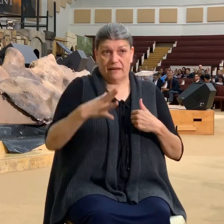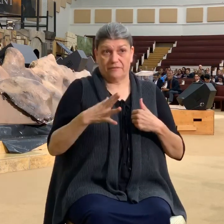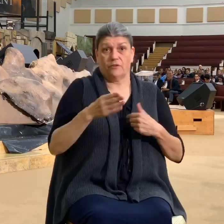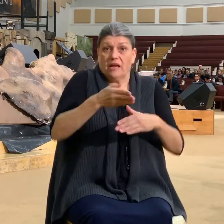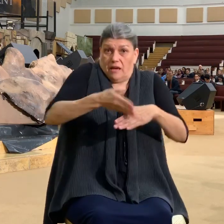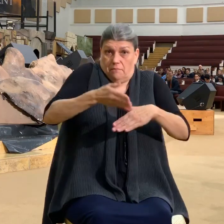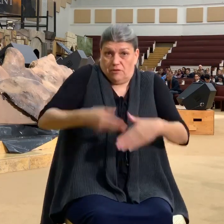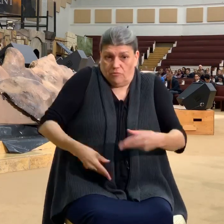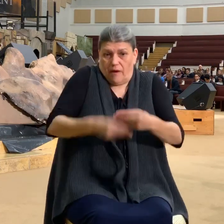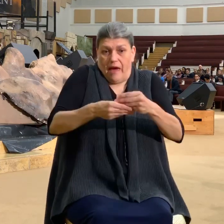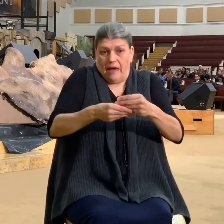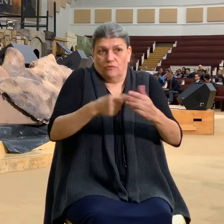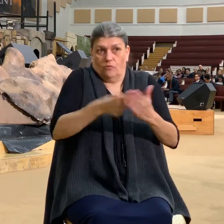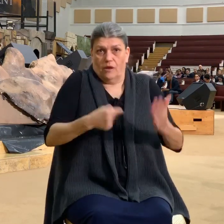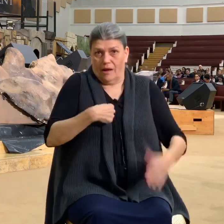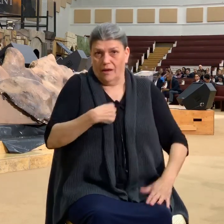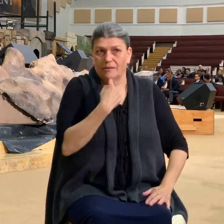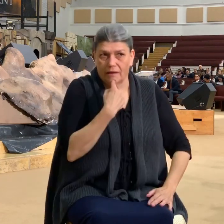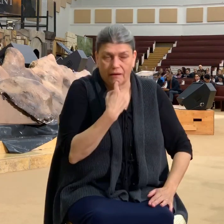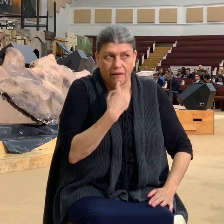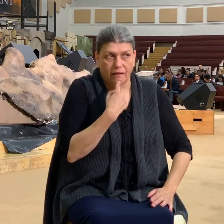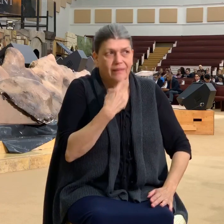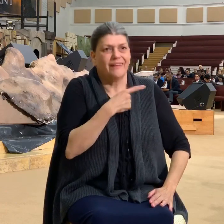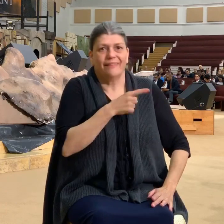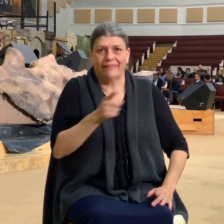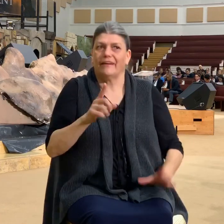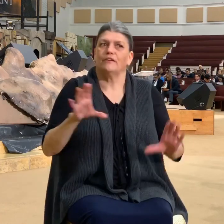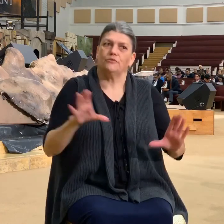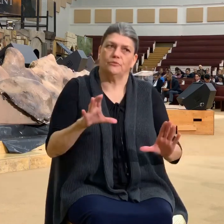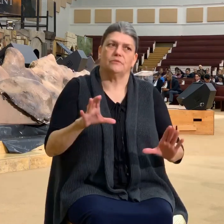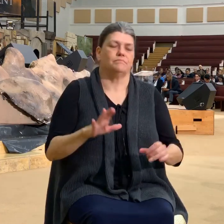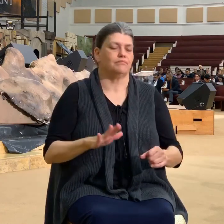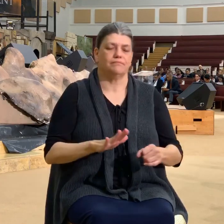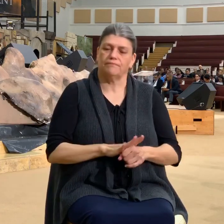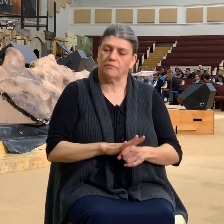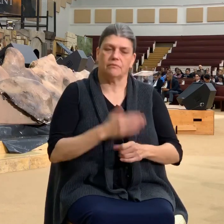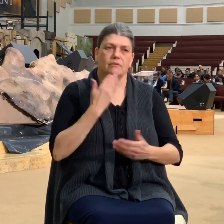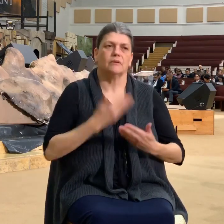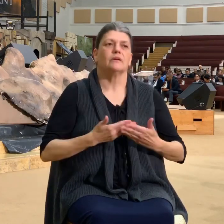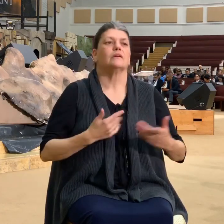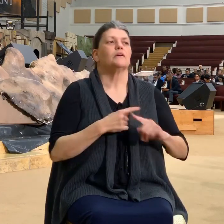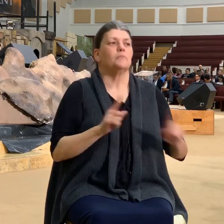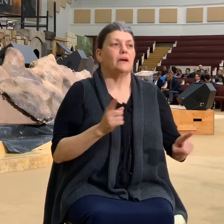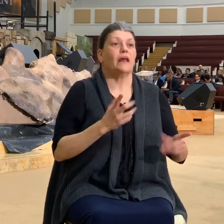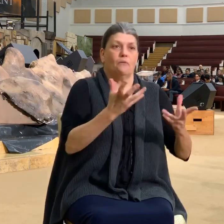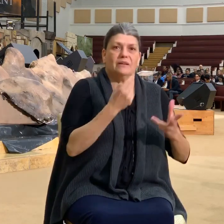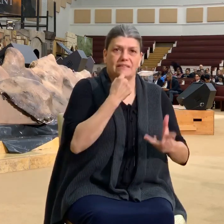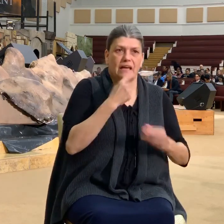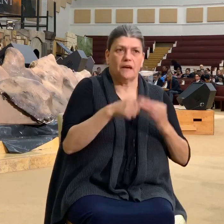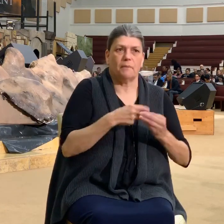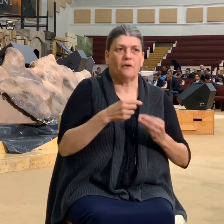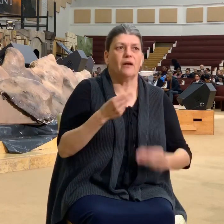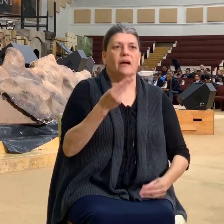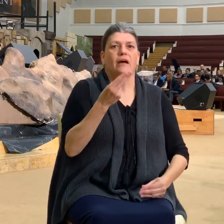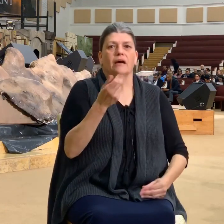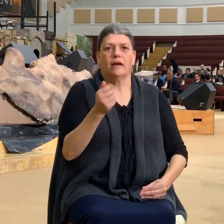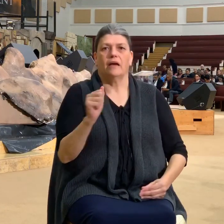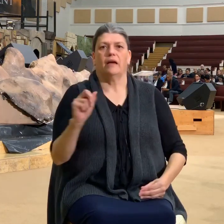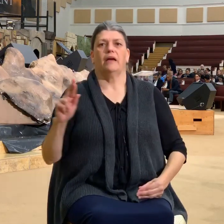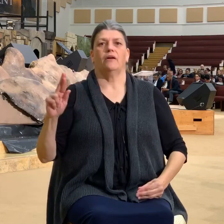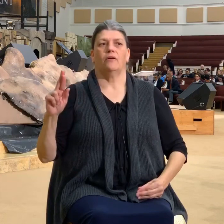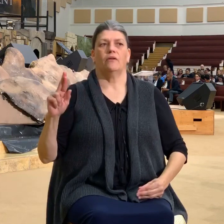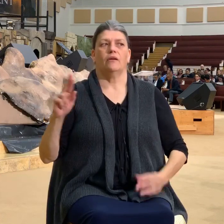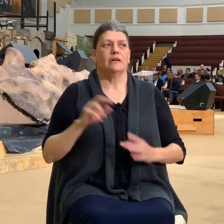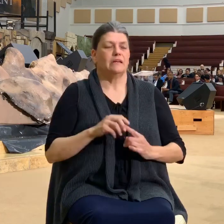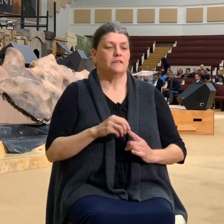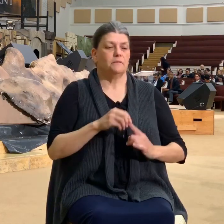add to this because they can do it full well and capable. But I do want to say this about here, especially coming